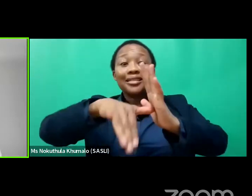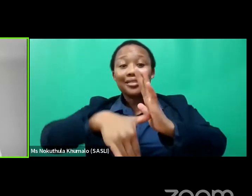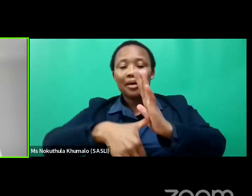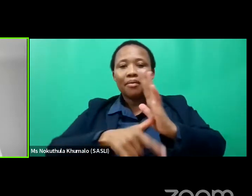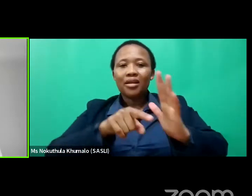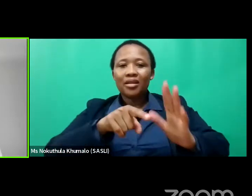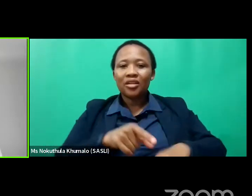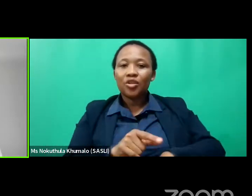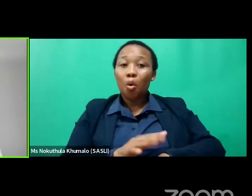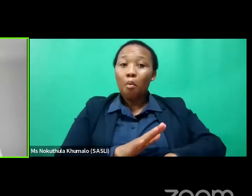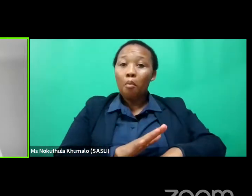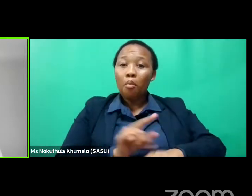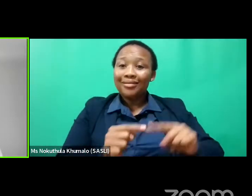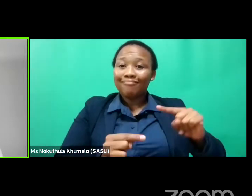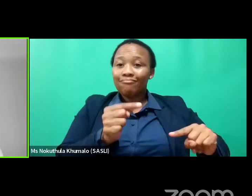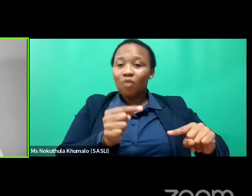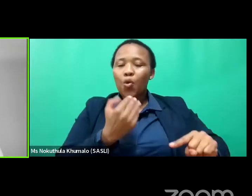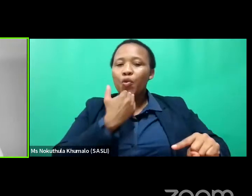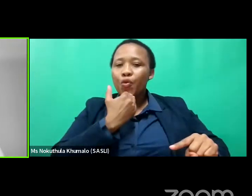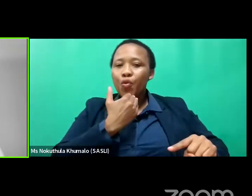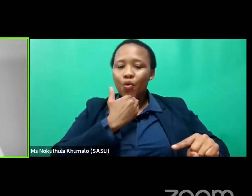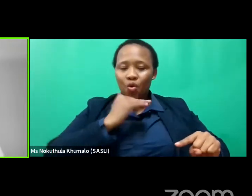to males,